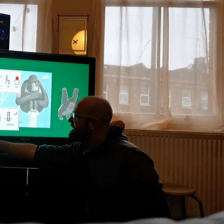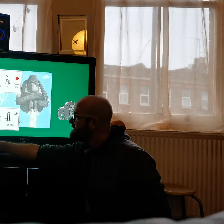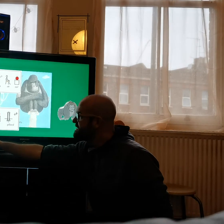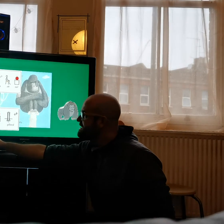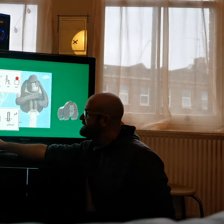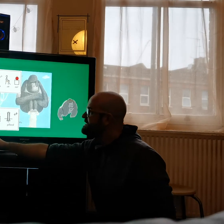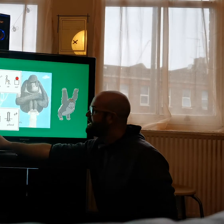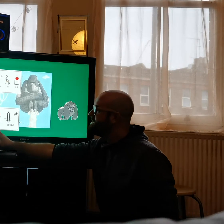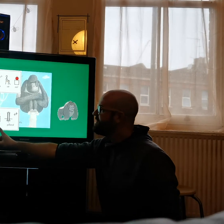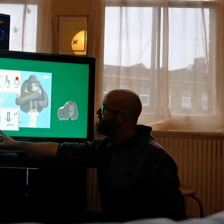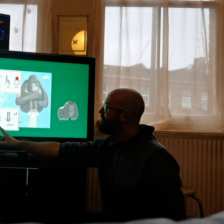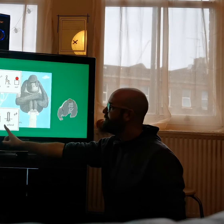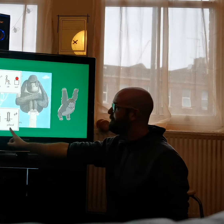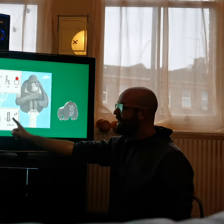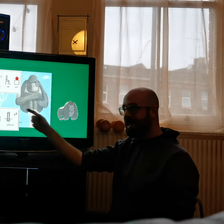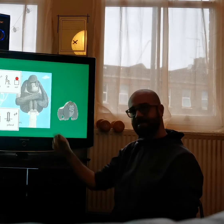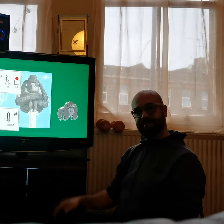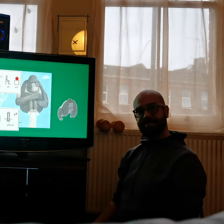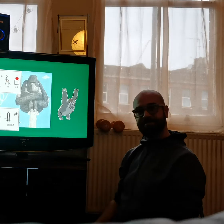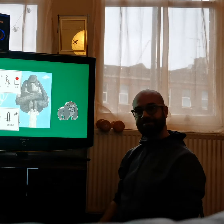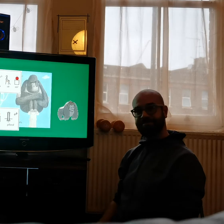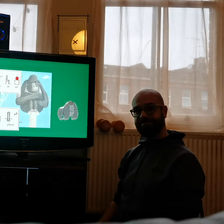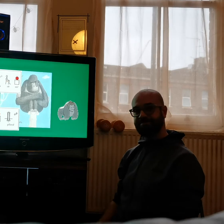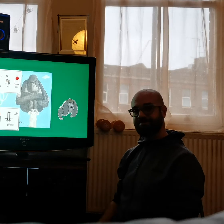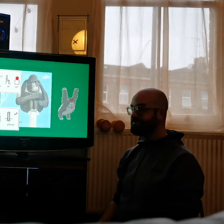Gorillas sit on pillars.